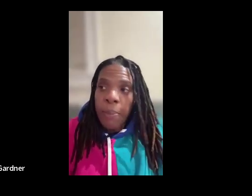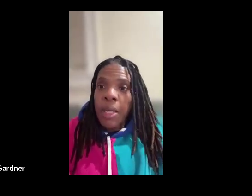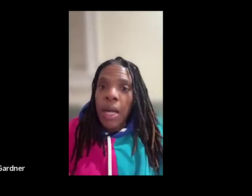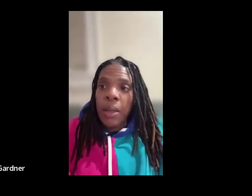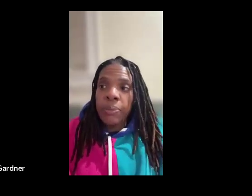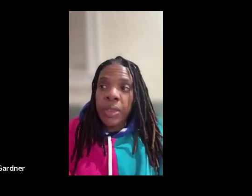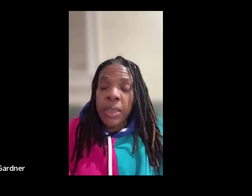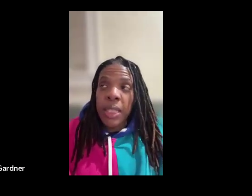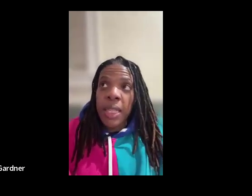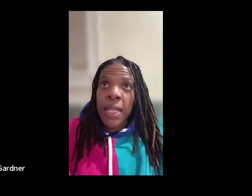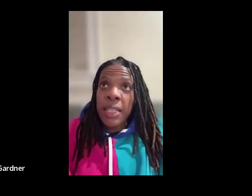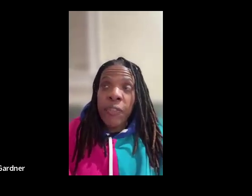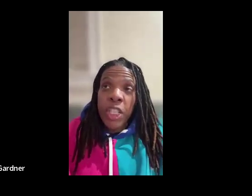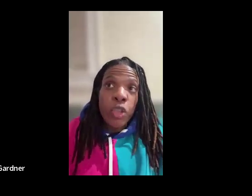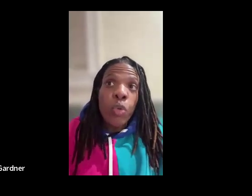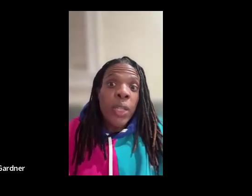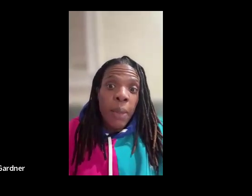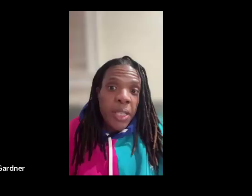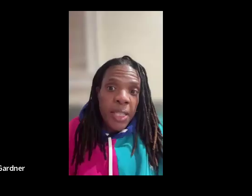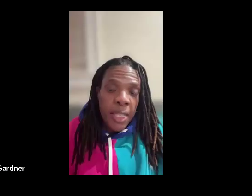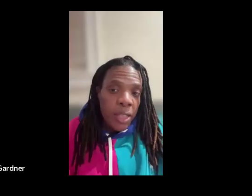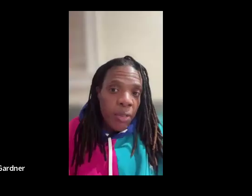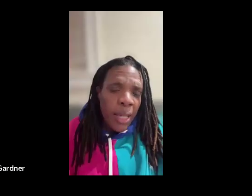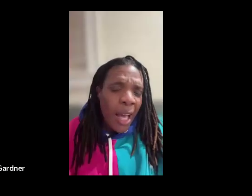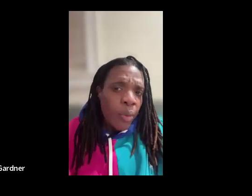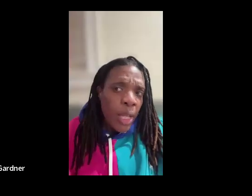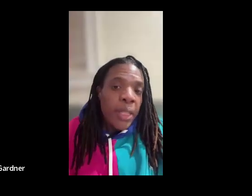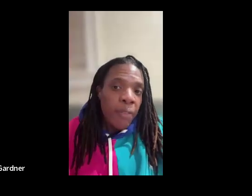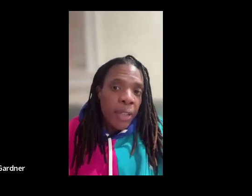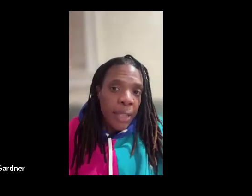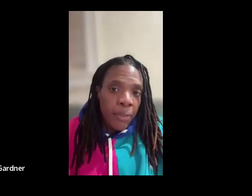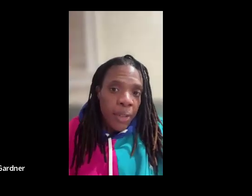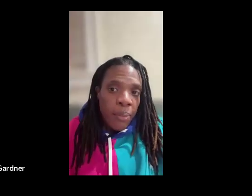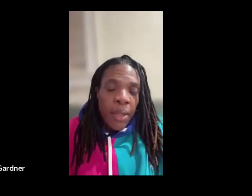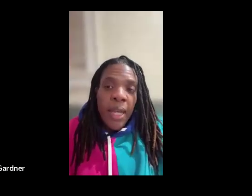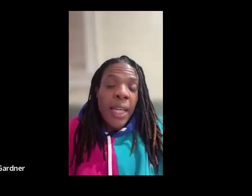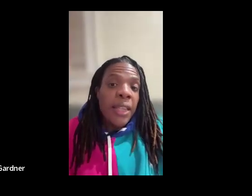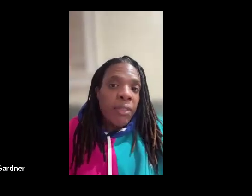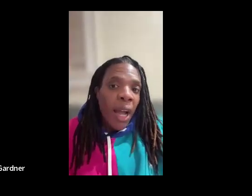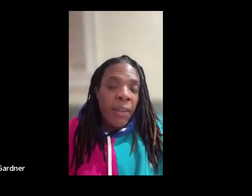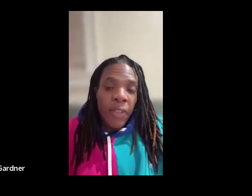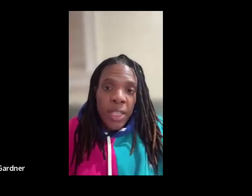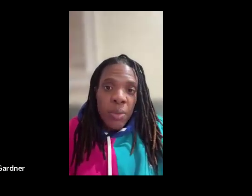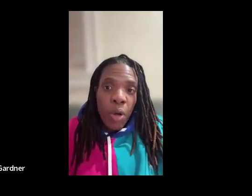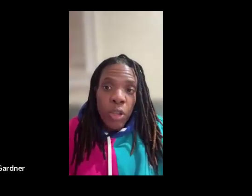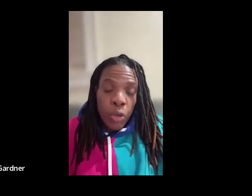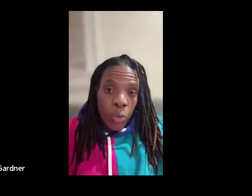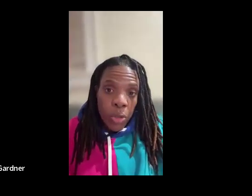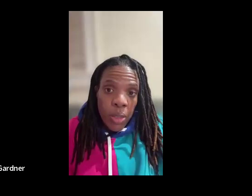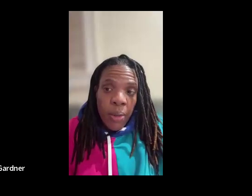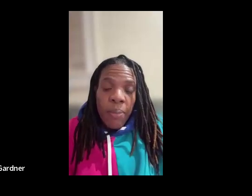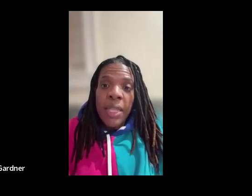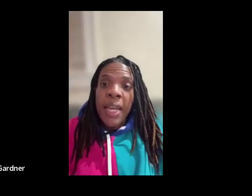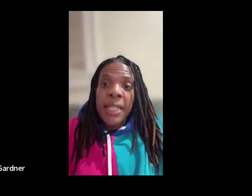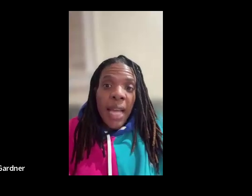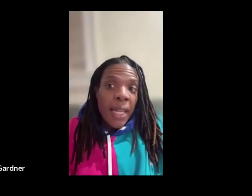staff. It has, and if this school went up to the 6th grade, they would never leave. And they thrive in small